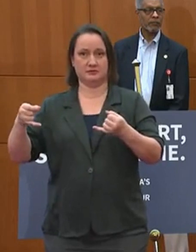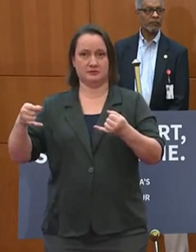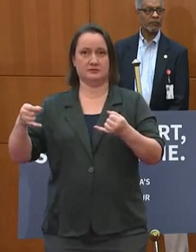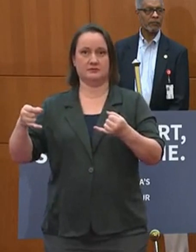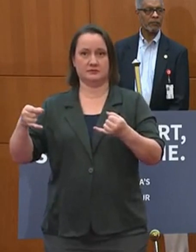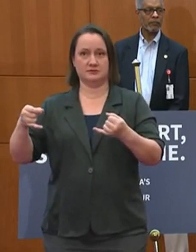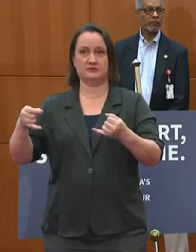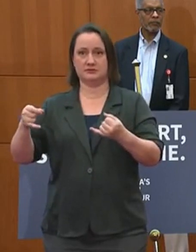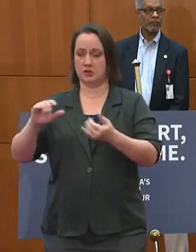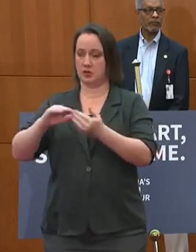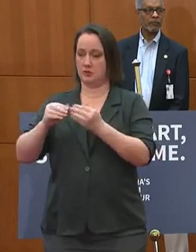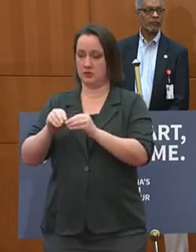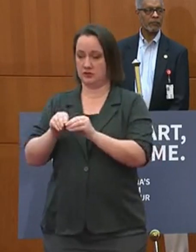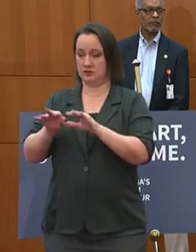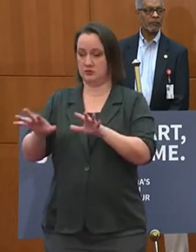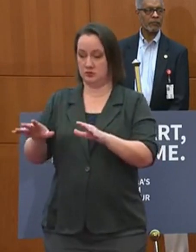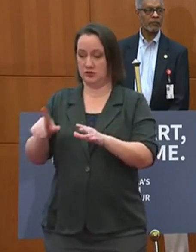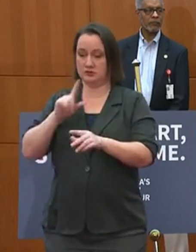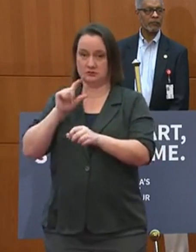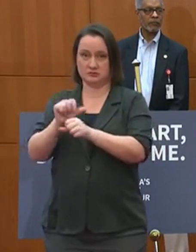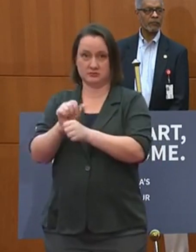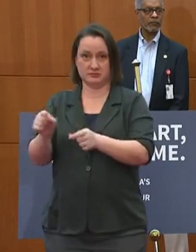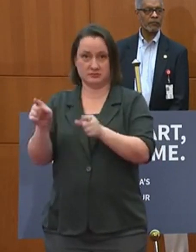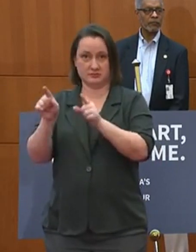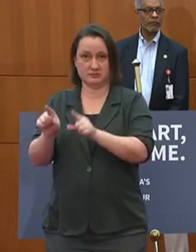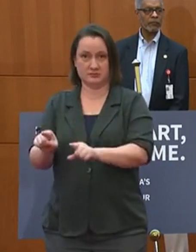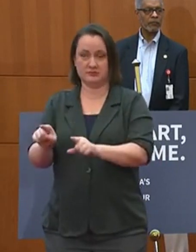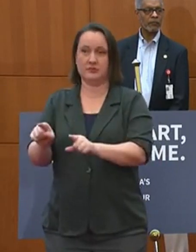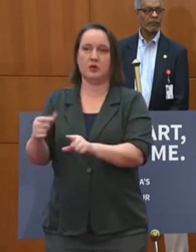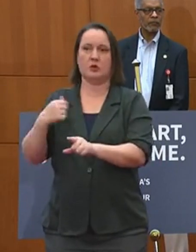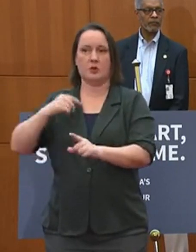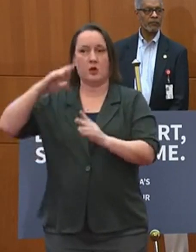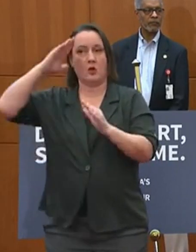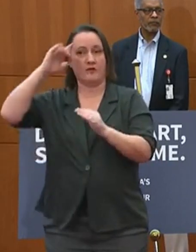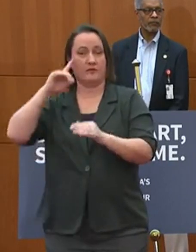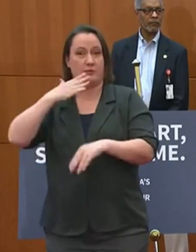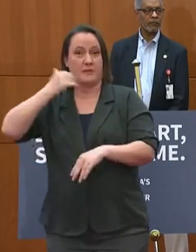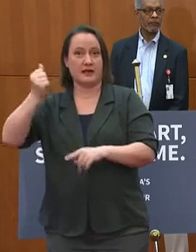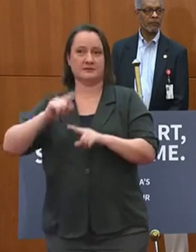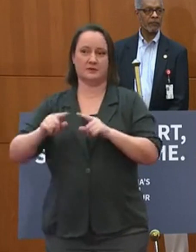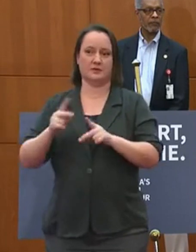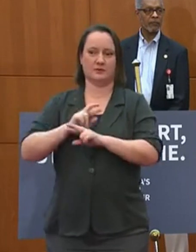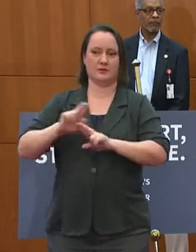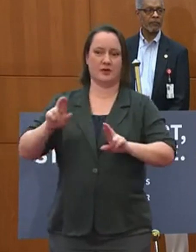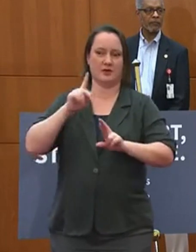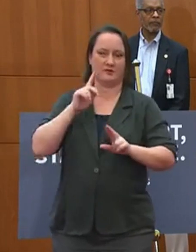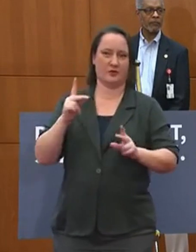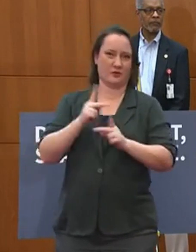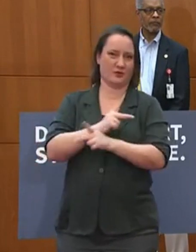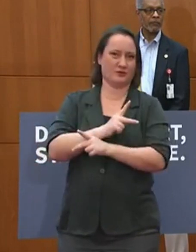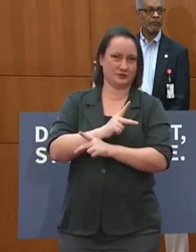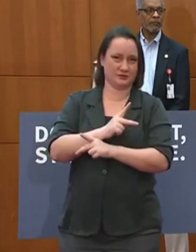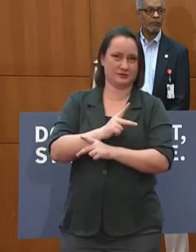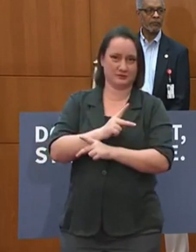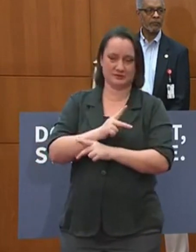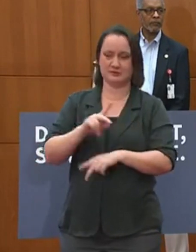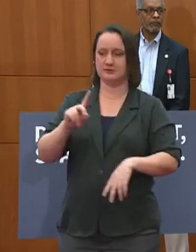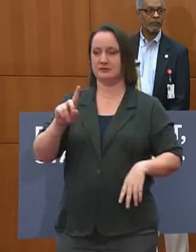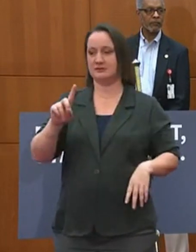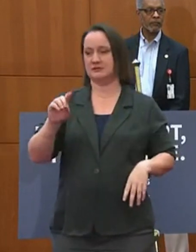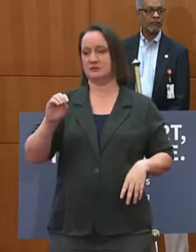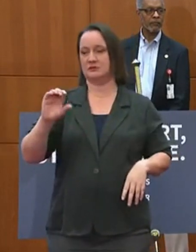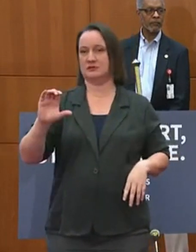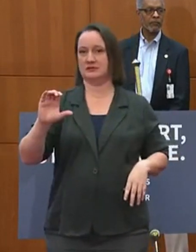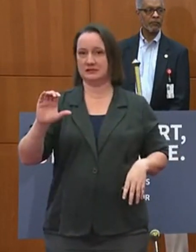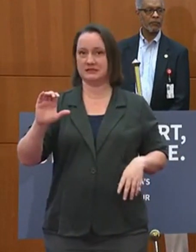Because of the community spread is occurring, we certainly hoped for the best but prepared for the worst. And DOC is